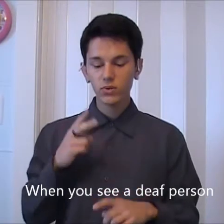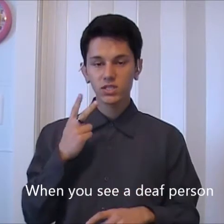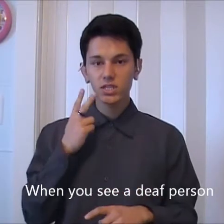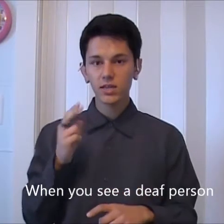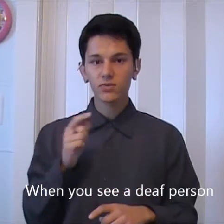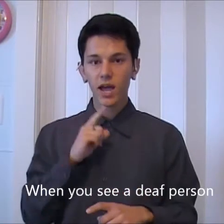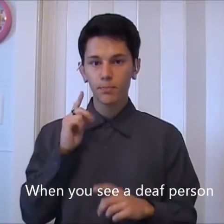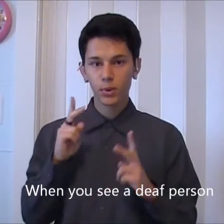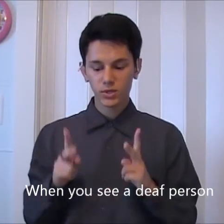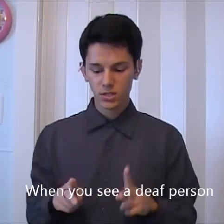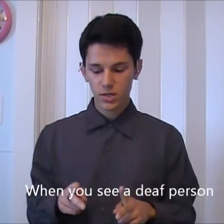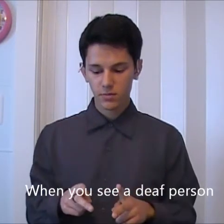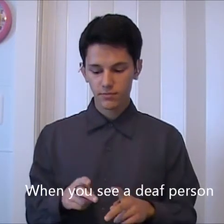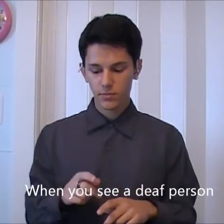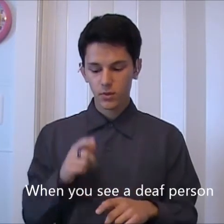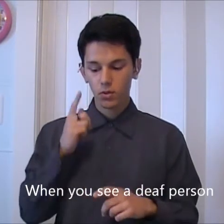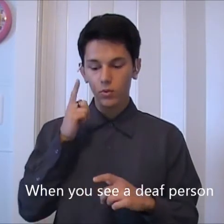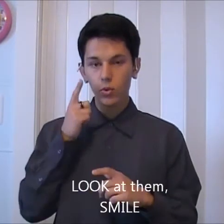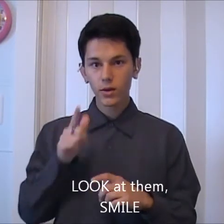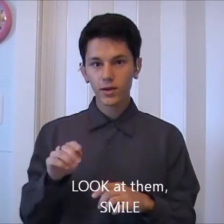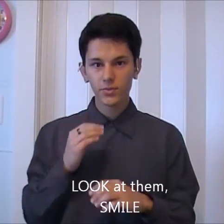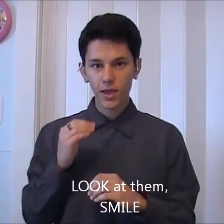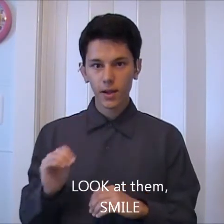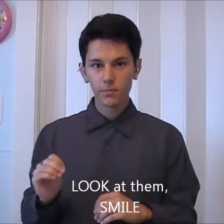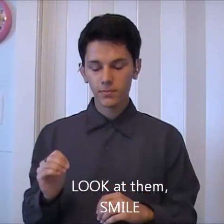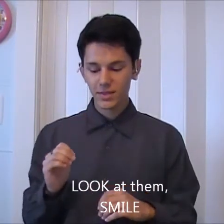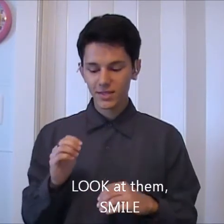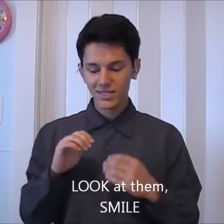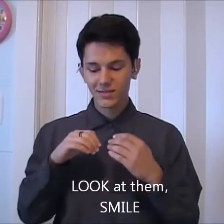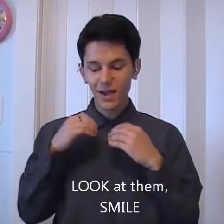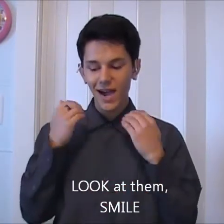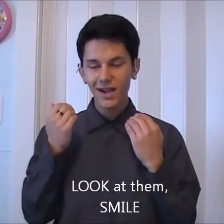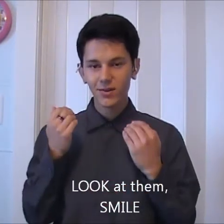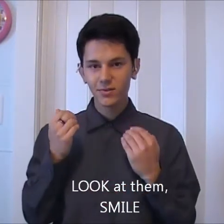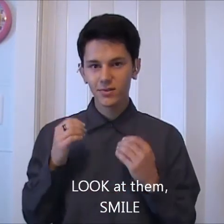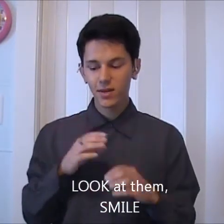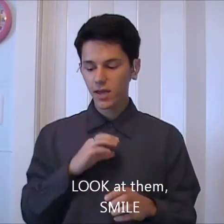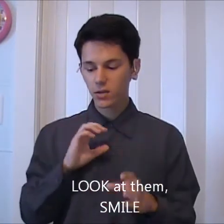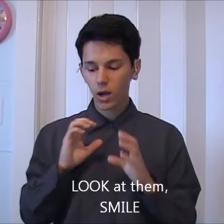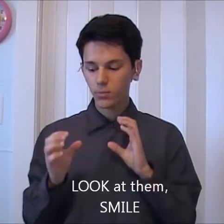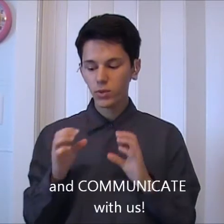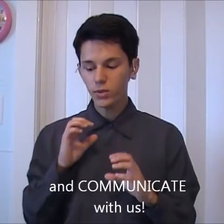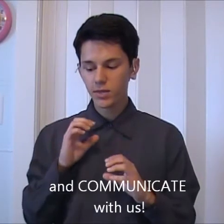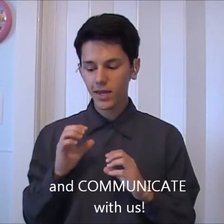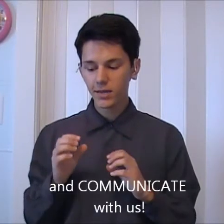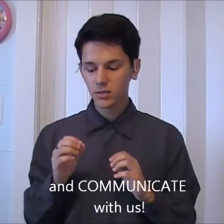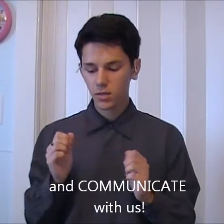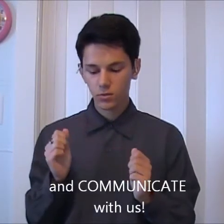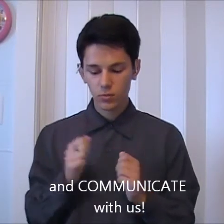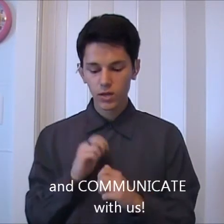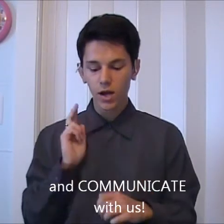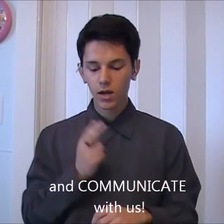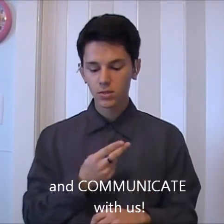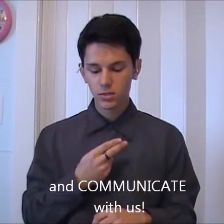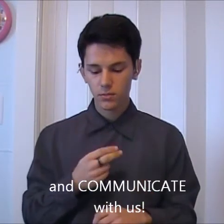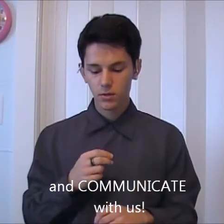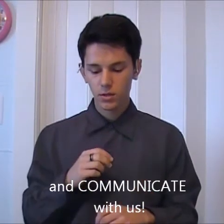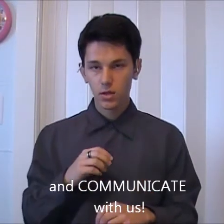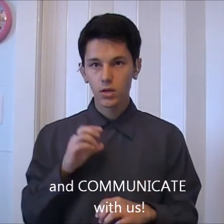see that person, look at them, smile, and communicate with us.